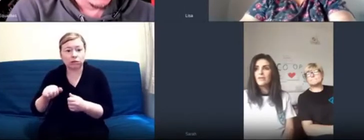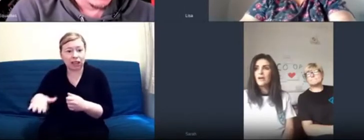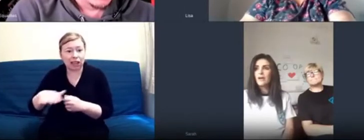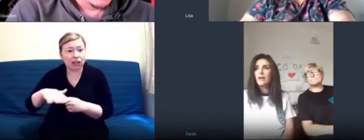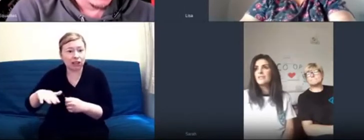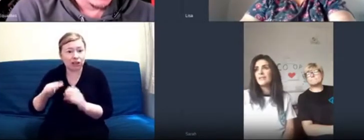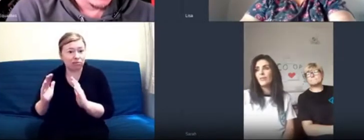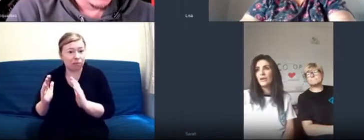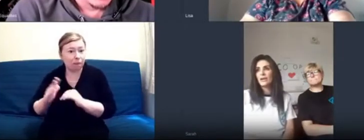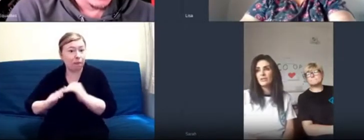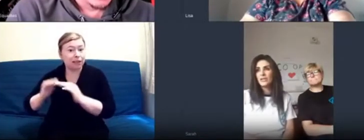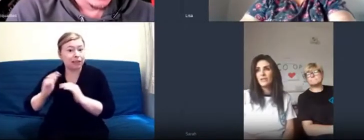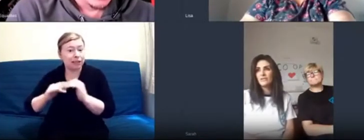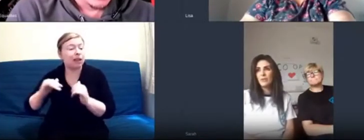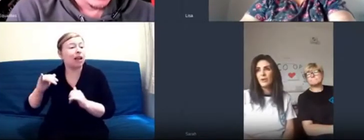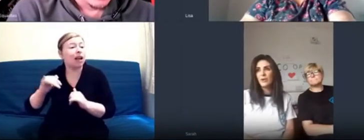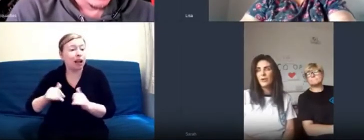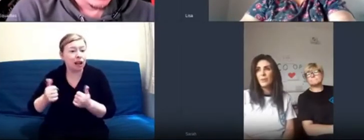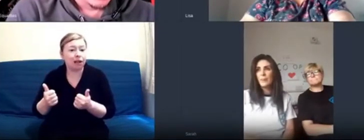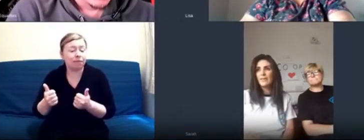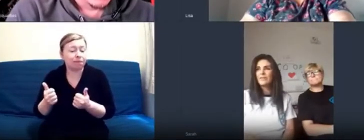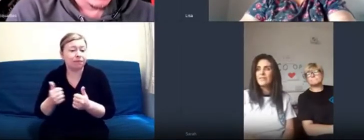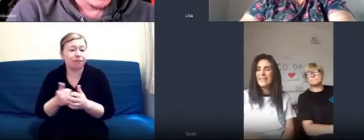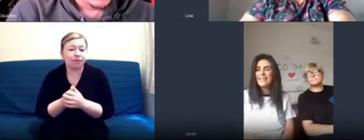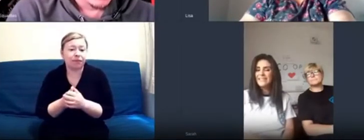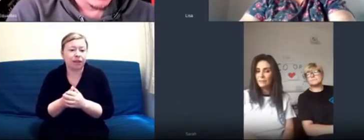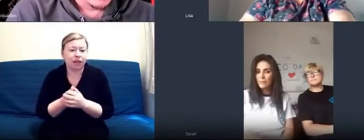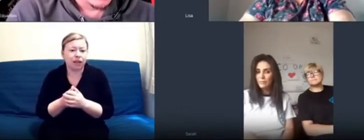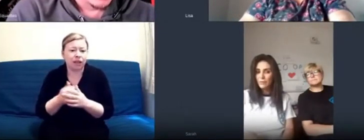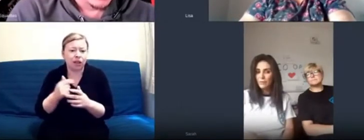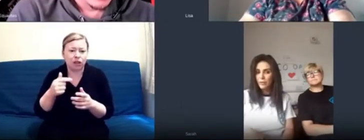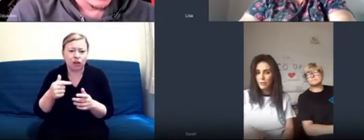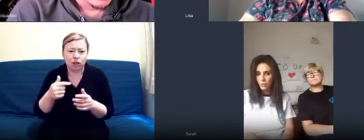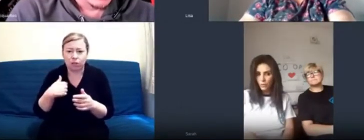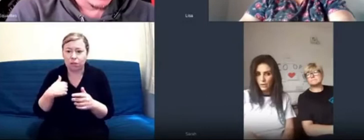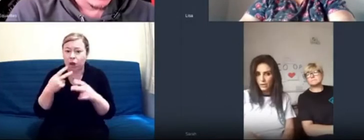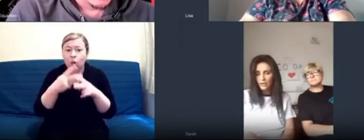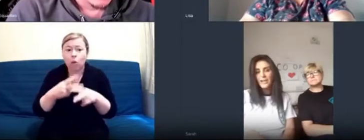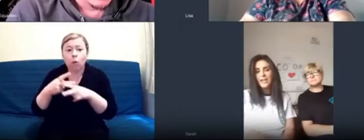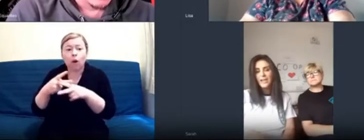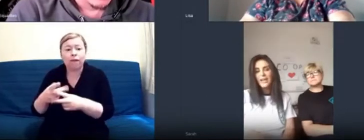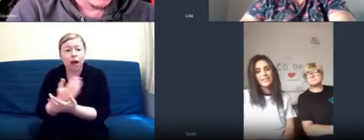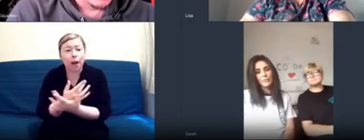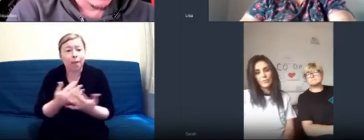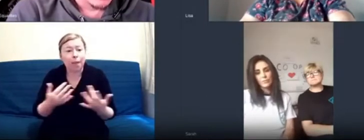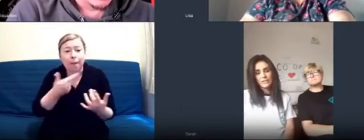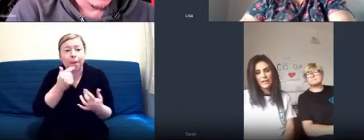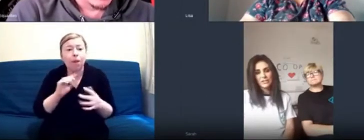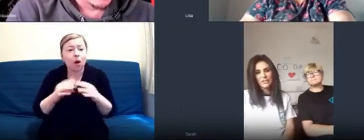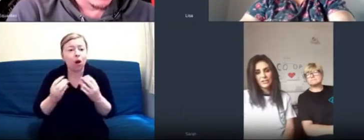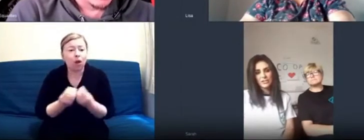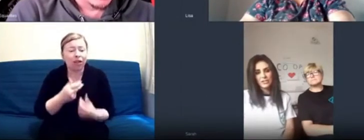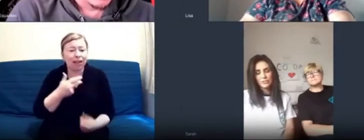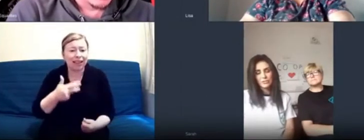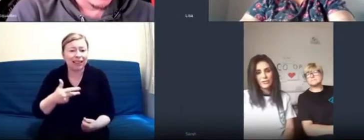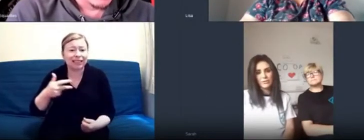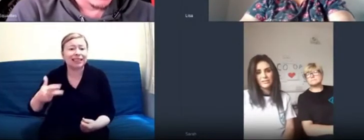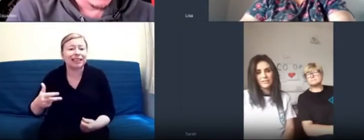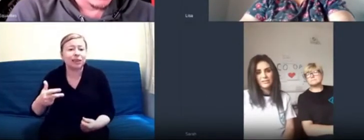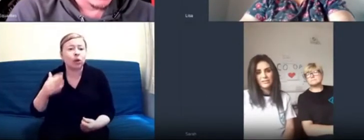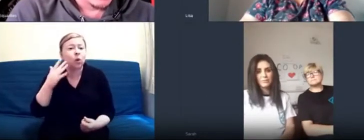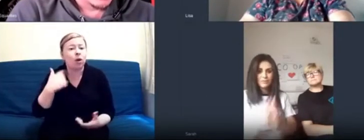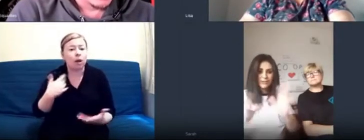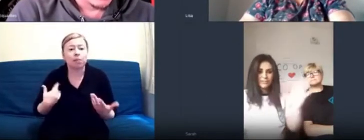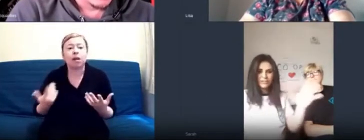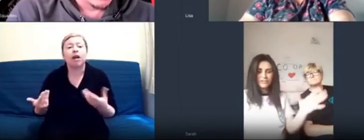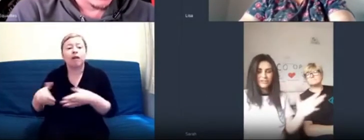And up until that point, I was looking after about, I think it was 88 people on my own. And then when we expanded to the church, we